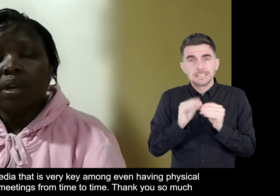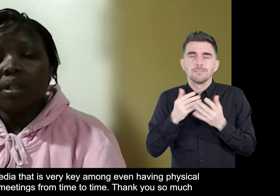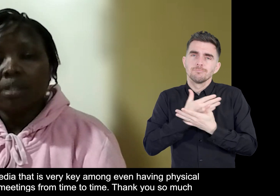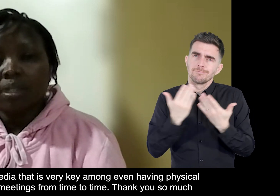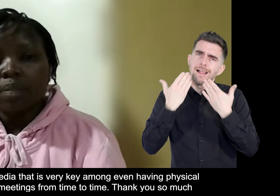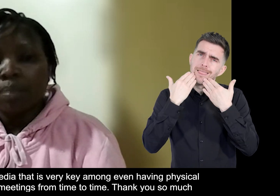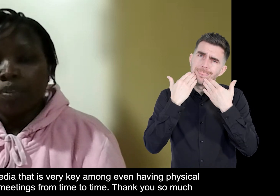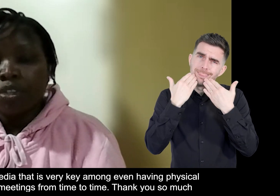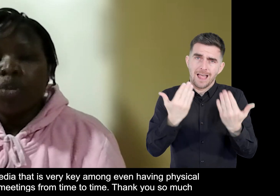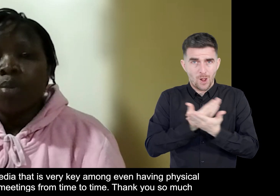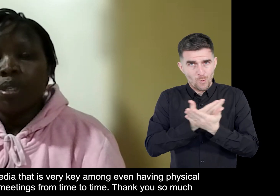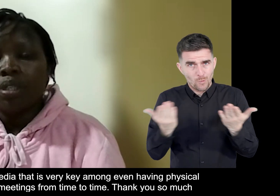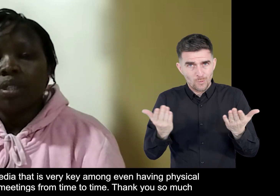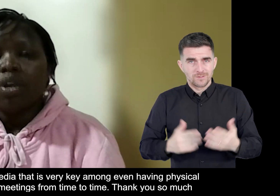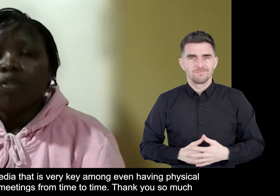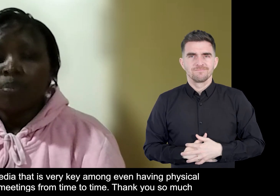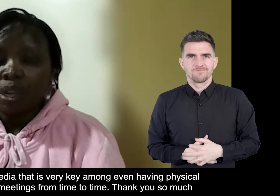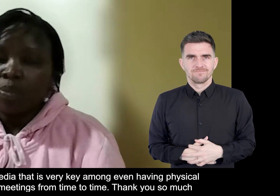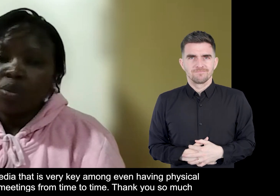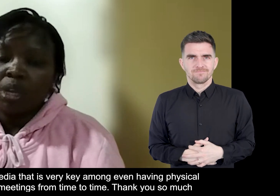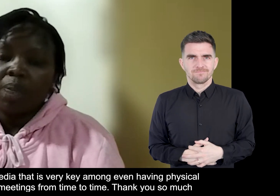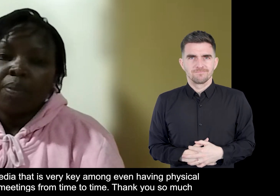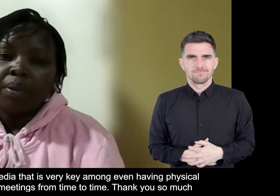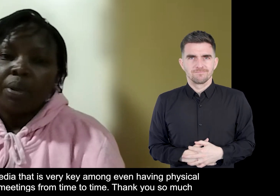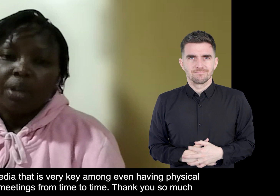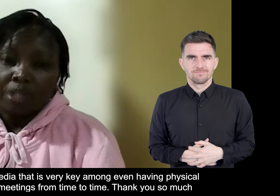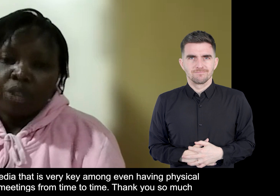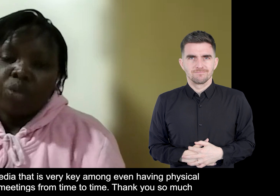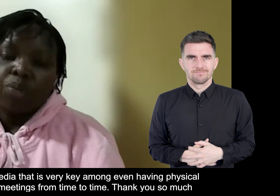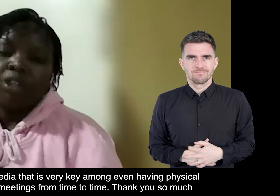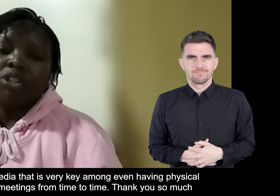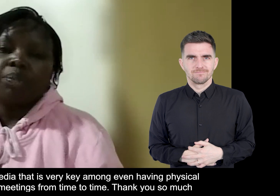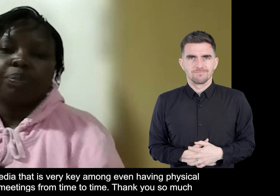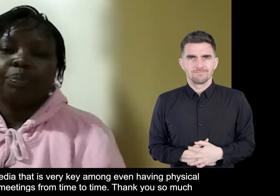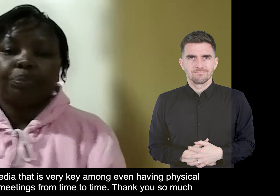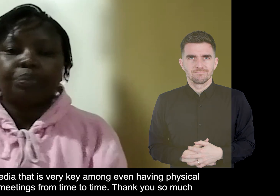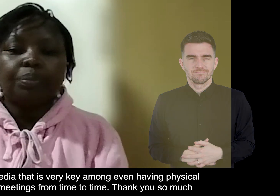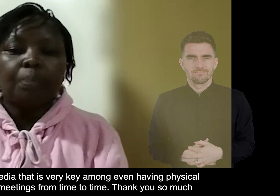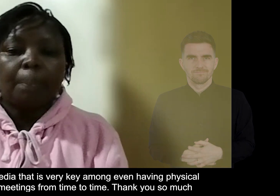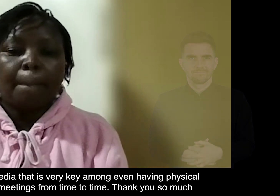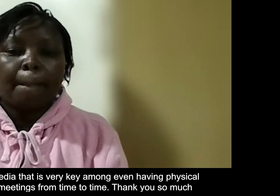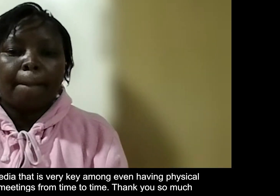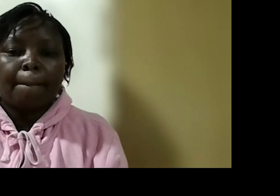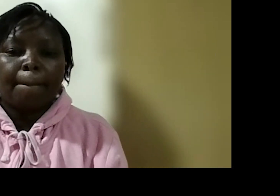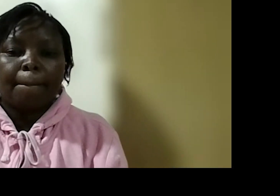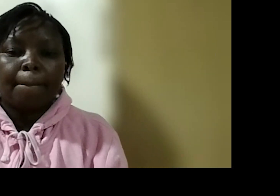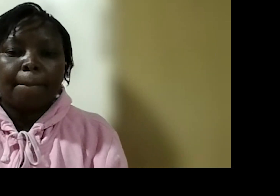having physical meetings from time to time. Thank you so much.